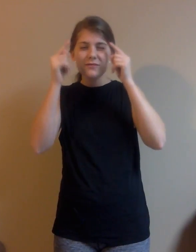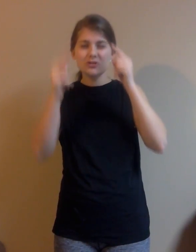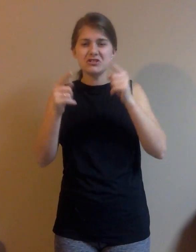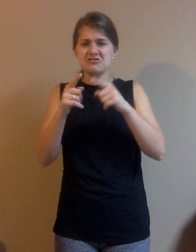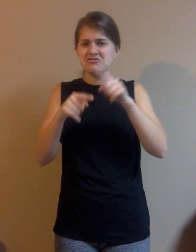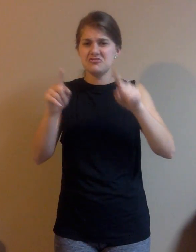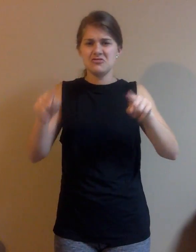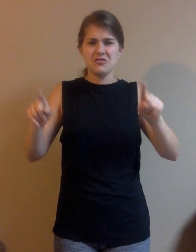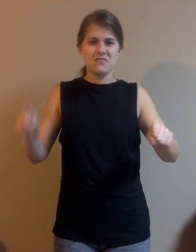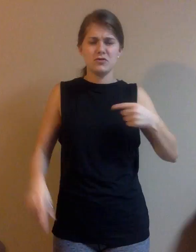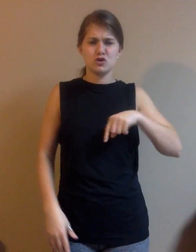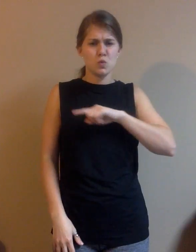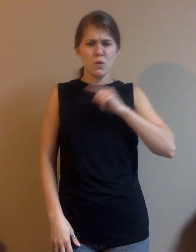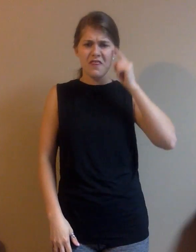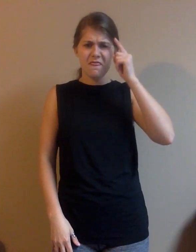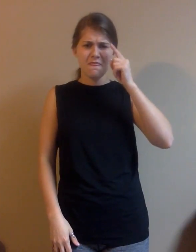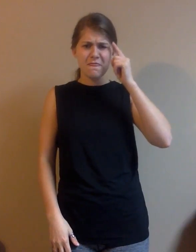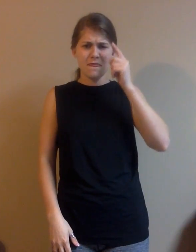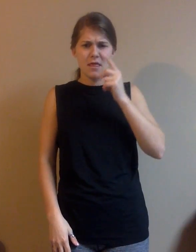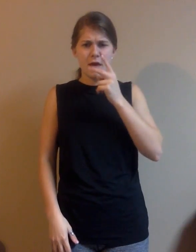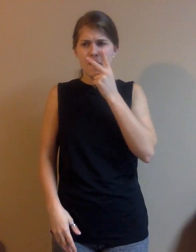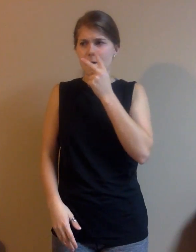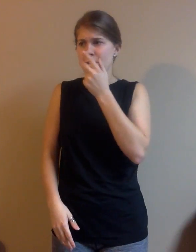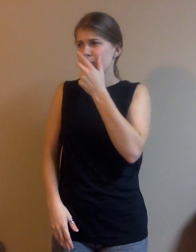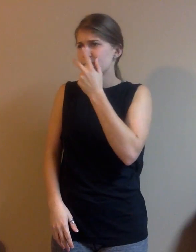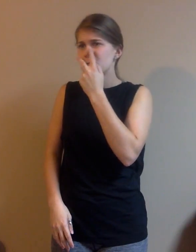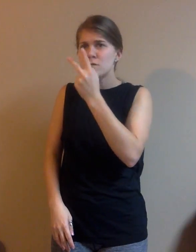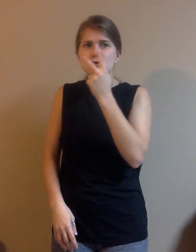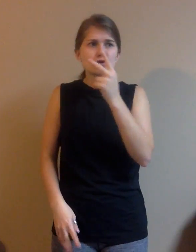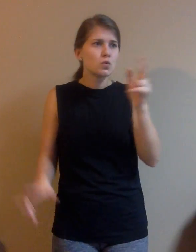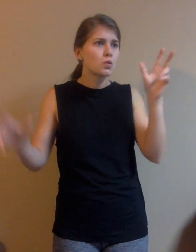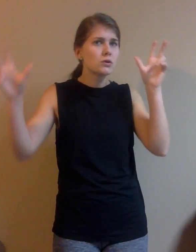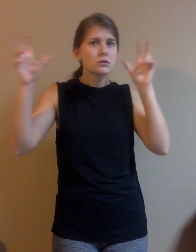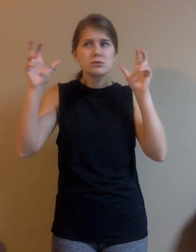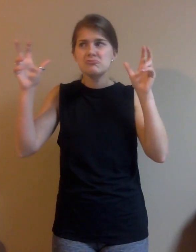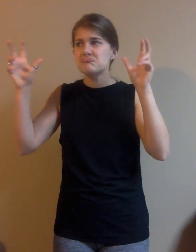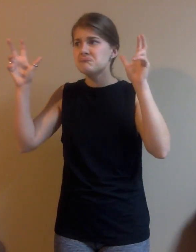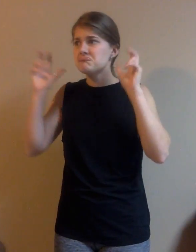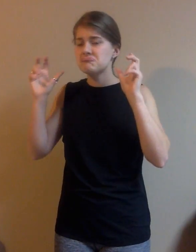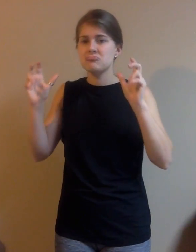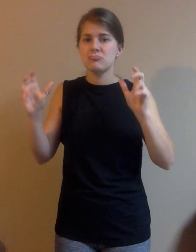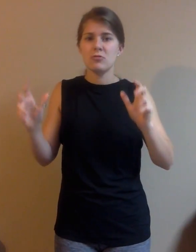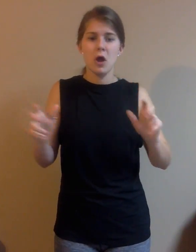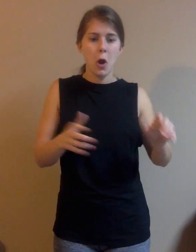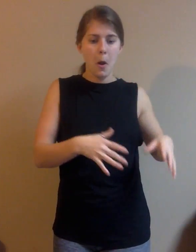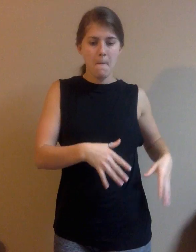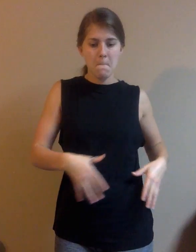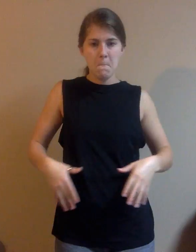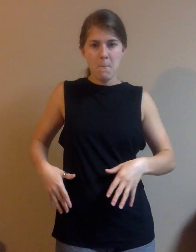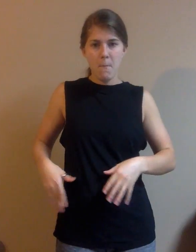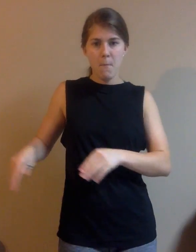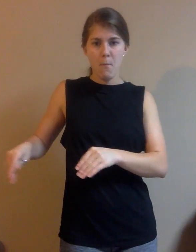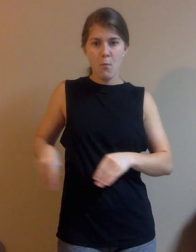think visually, we think in sound, we think kinesthetically. We think in abstract terms, we think in movement. Secondly, intelligence